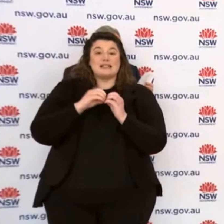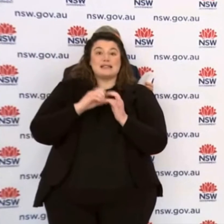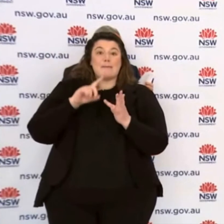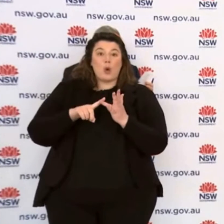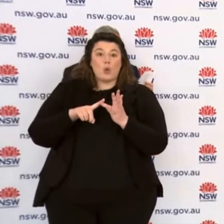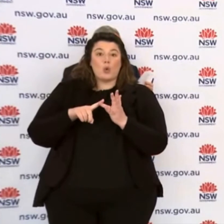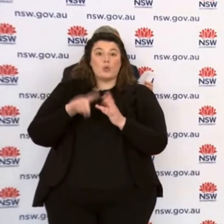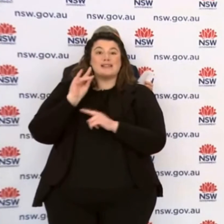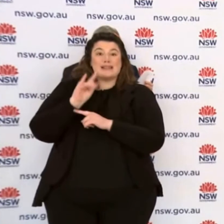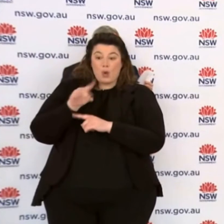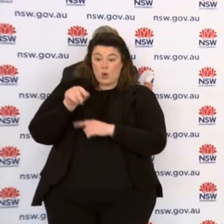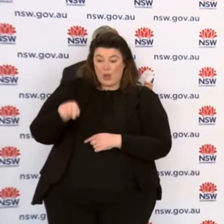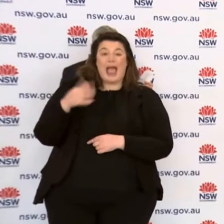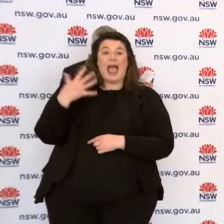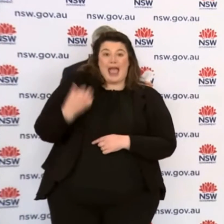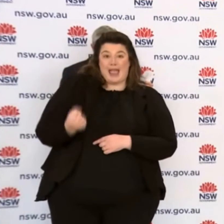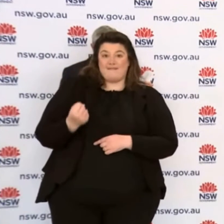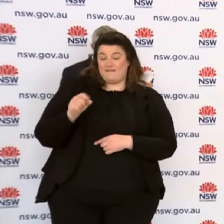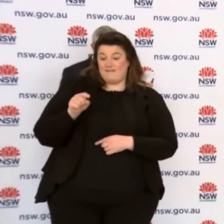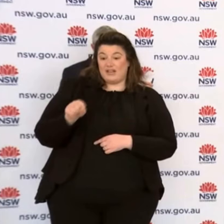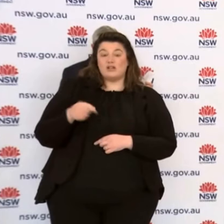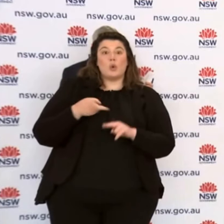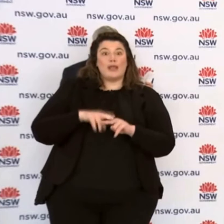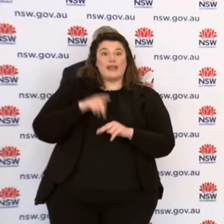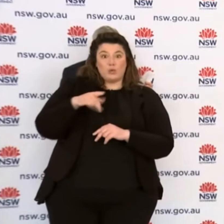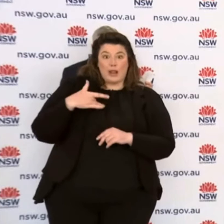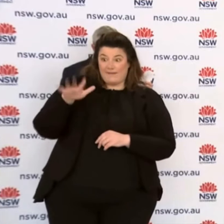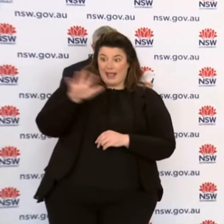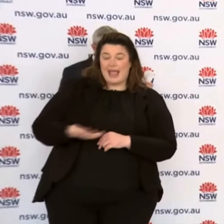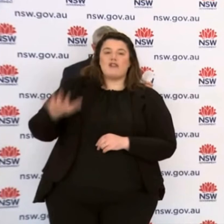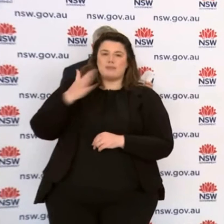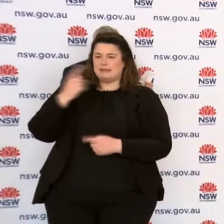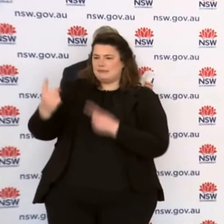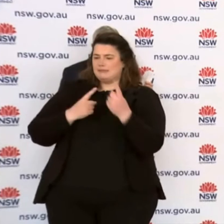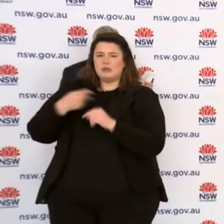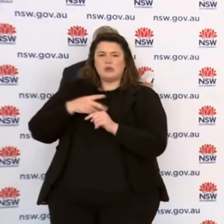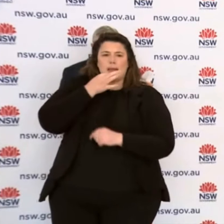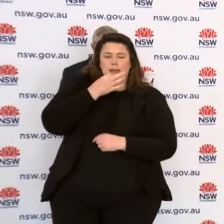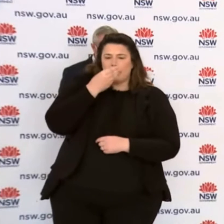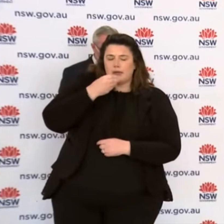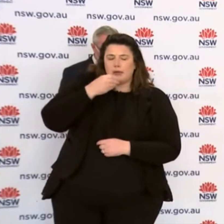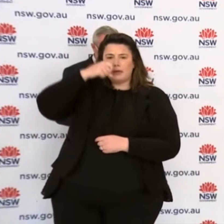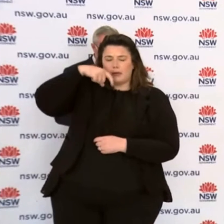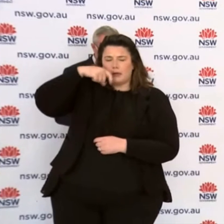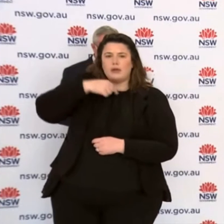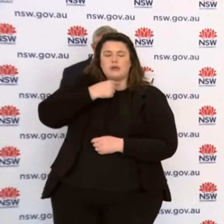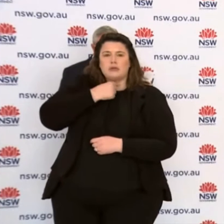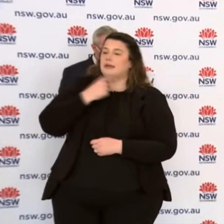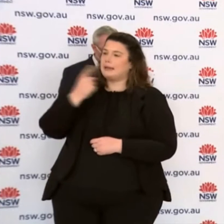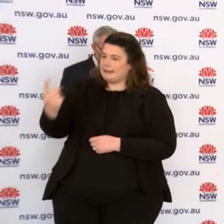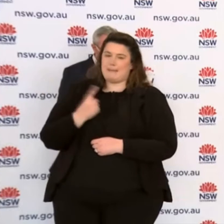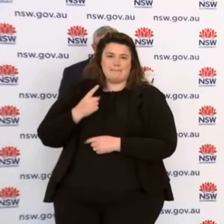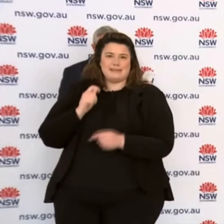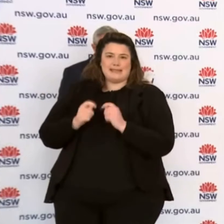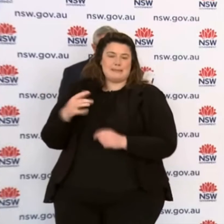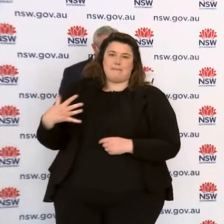Dubbo, so we're urging the community in Dubbo to come forward for testing with even the mildest of symptoms. Take it very seriously. If there's a case there, we